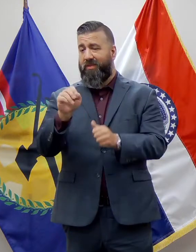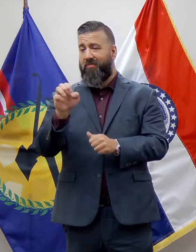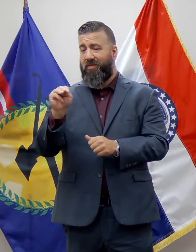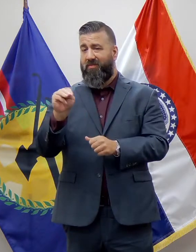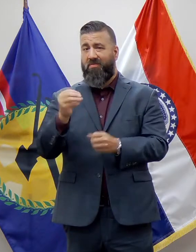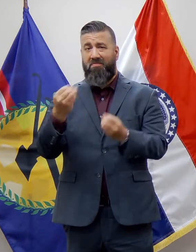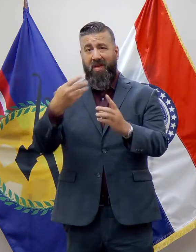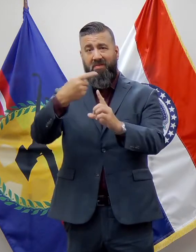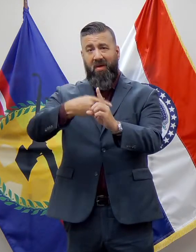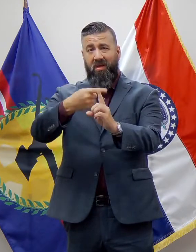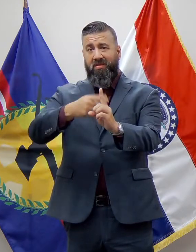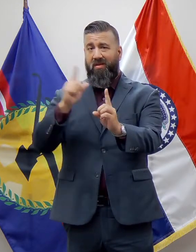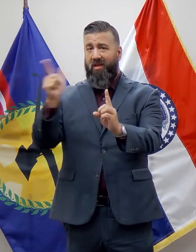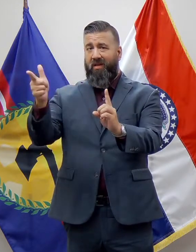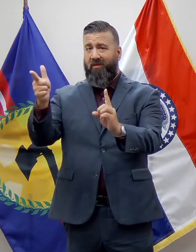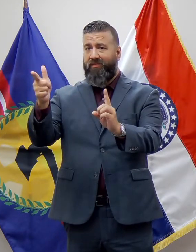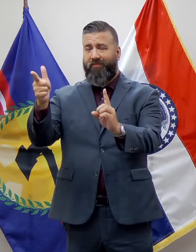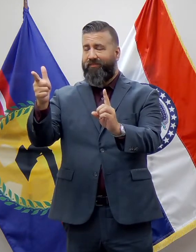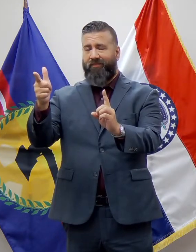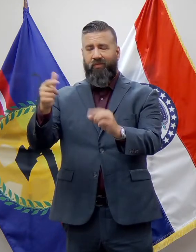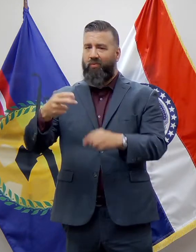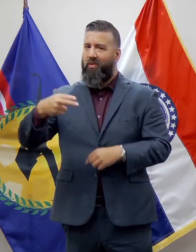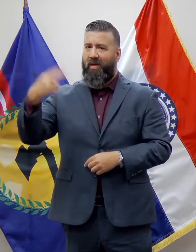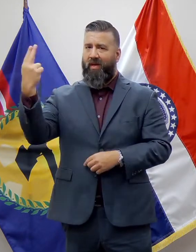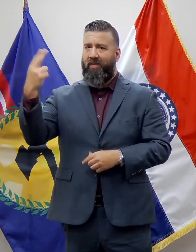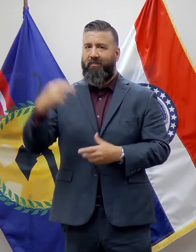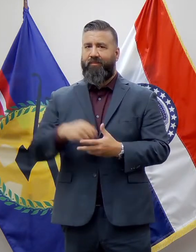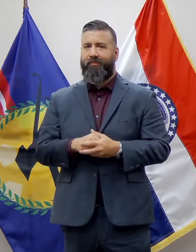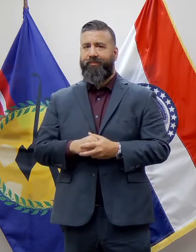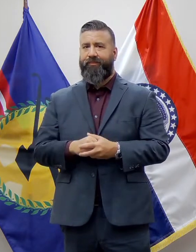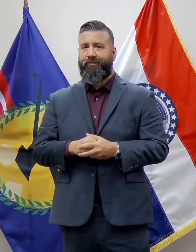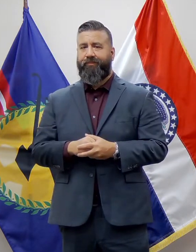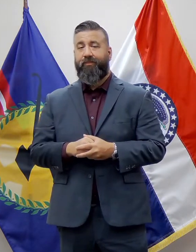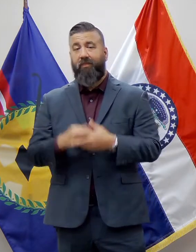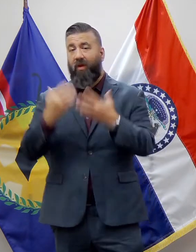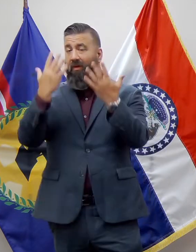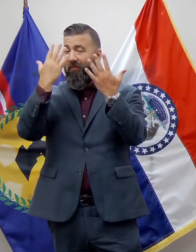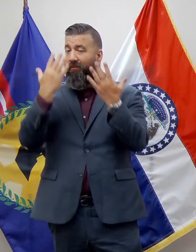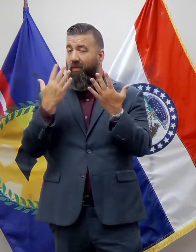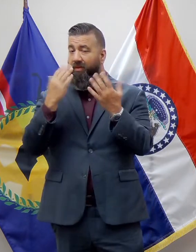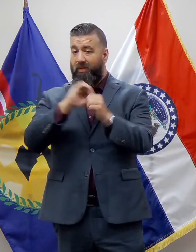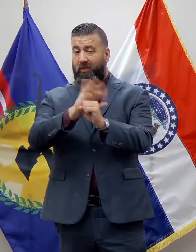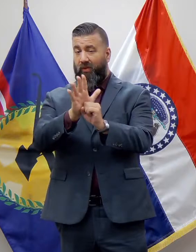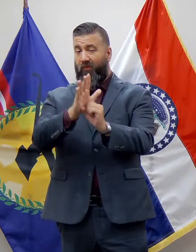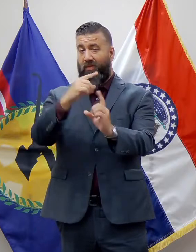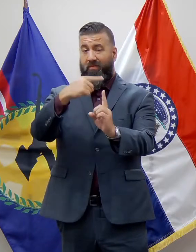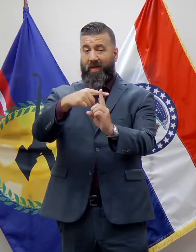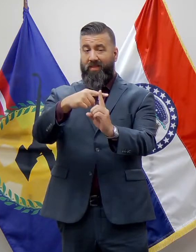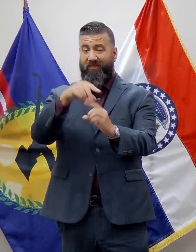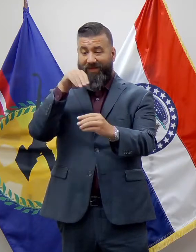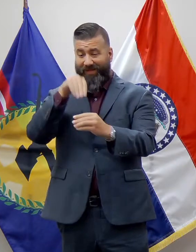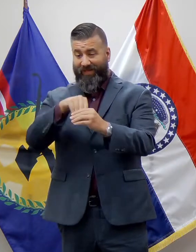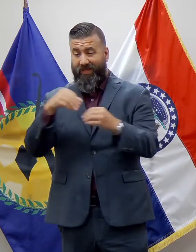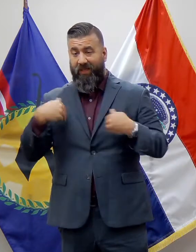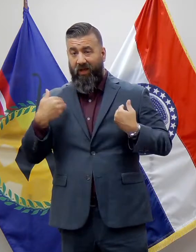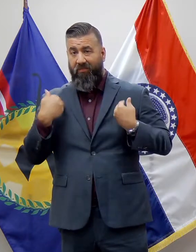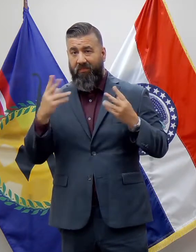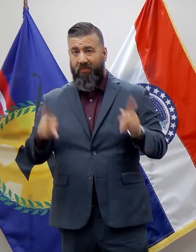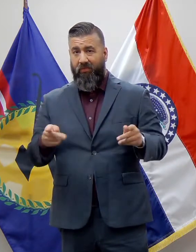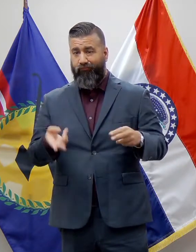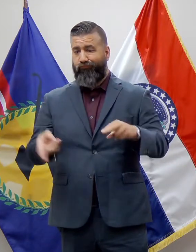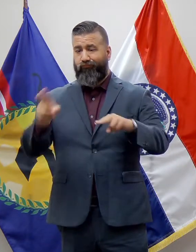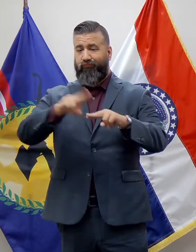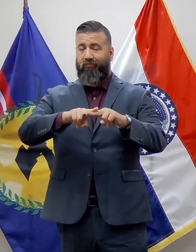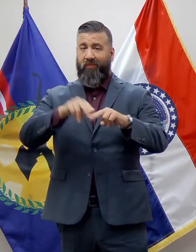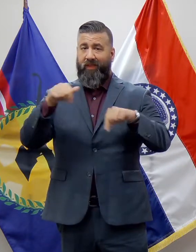later, is unacceptably high. And unfortunately, COVID cases among young people are up in St. Louis